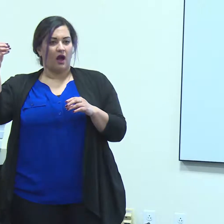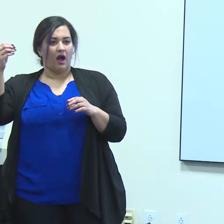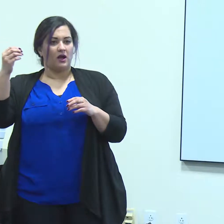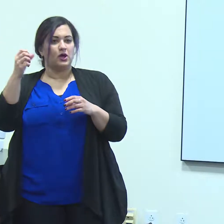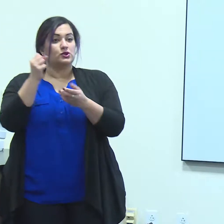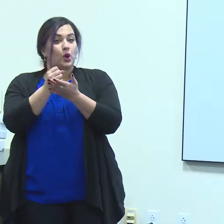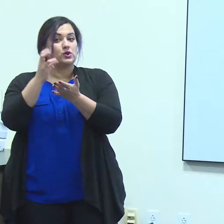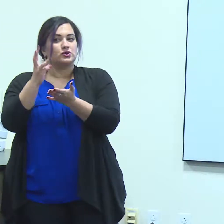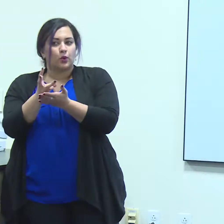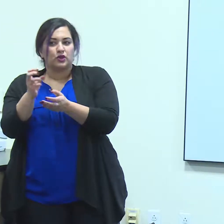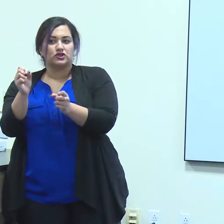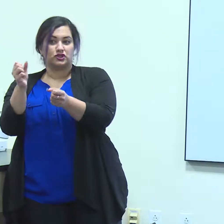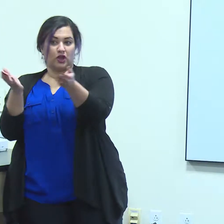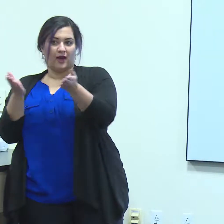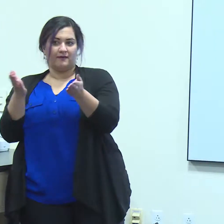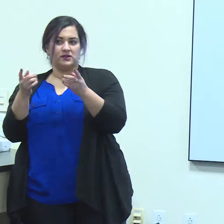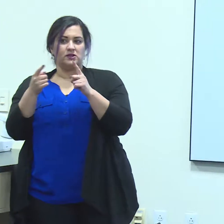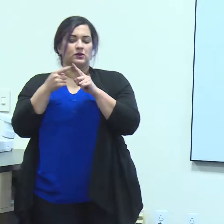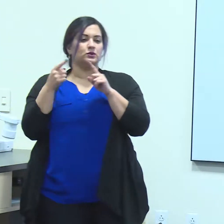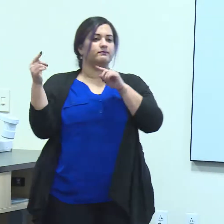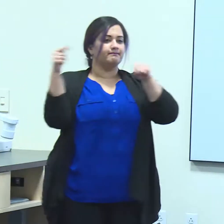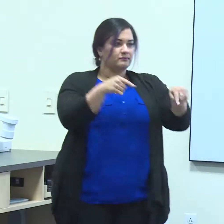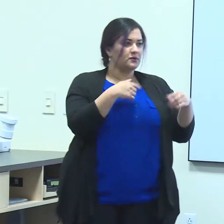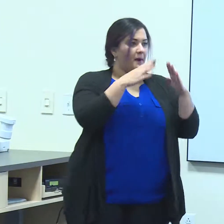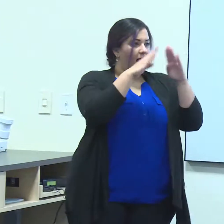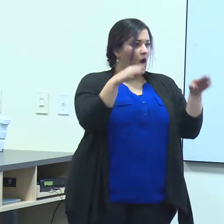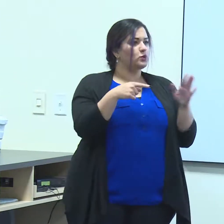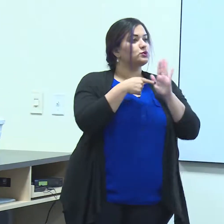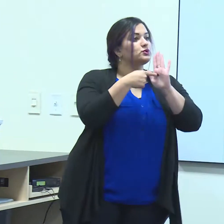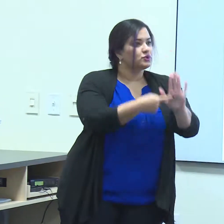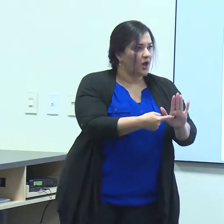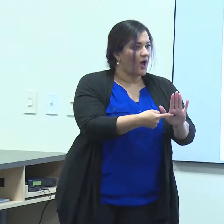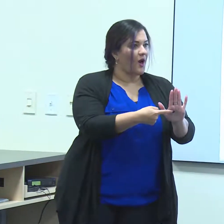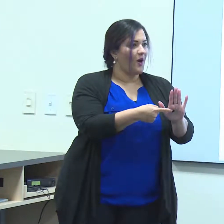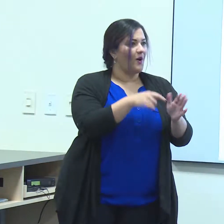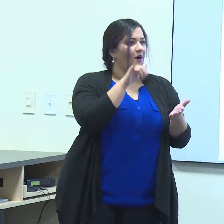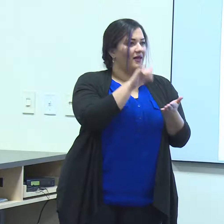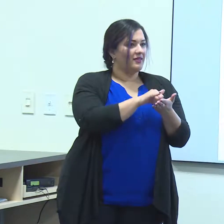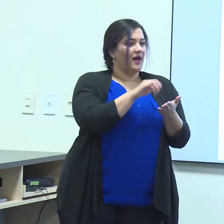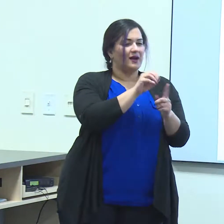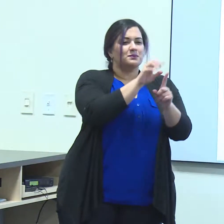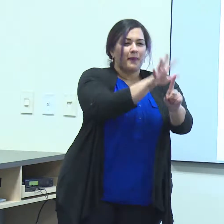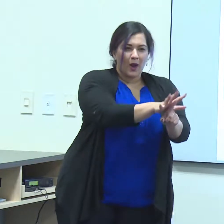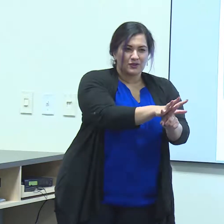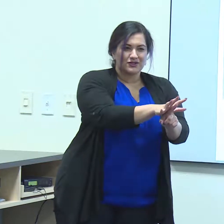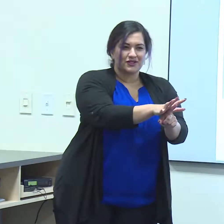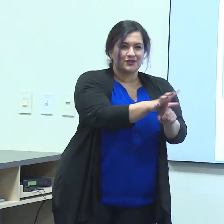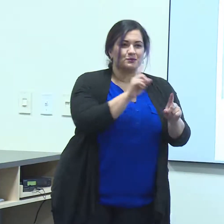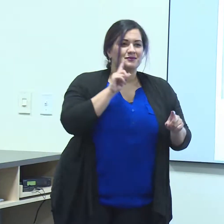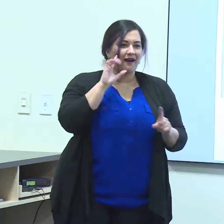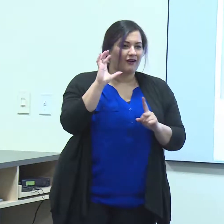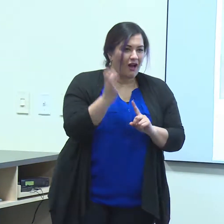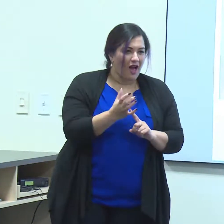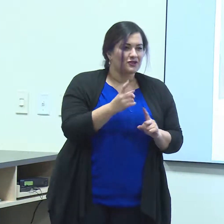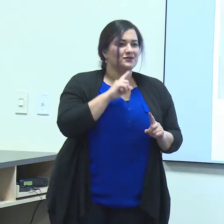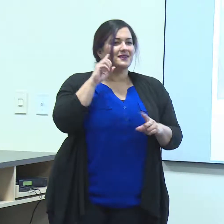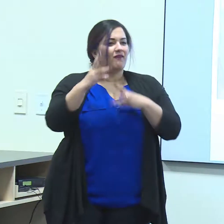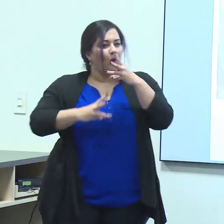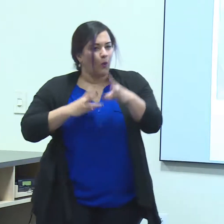But I wanted to mention this because it took an outside person, a social worker, to come to my home to expose or to teach my parents that